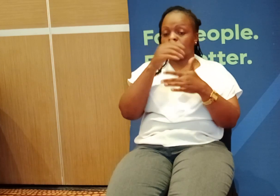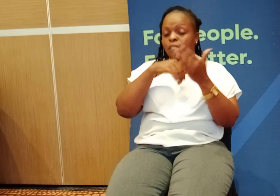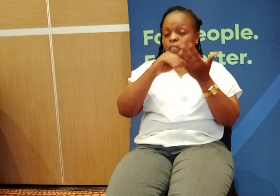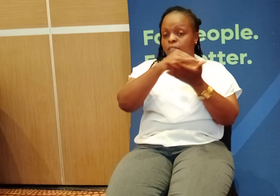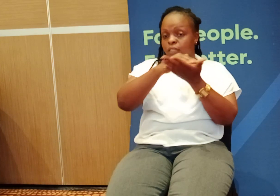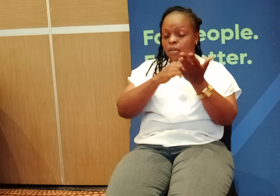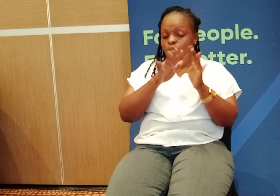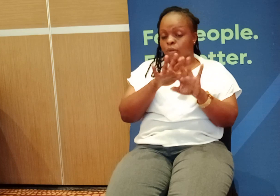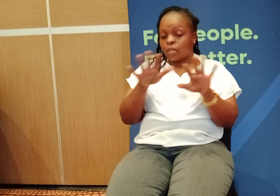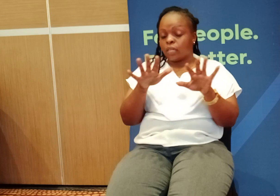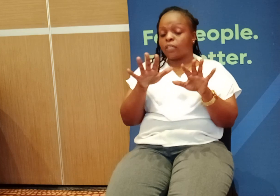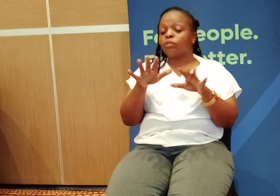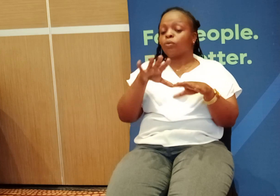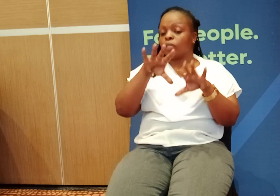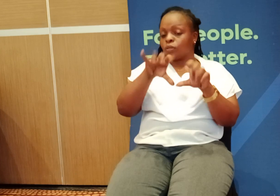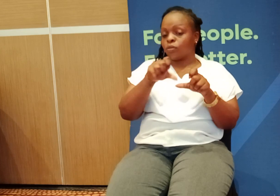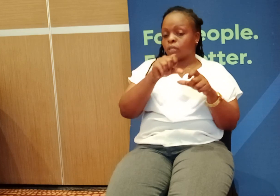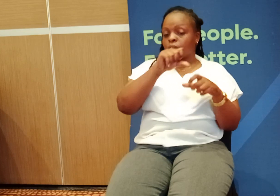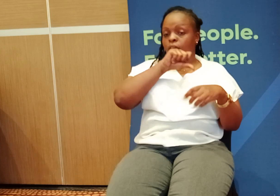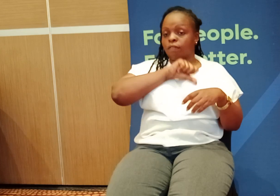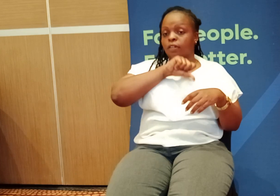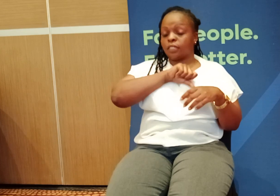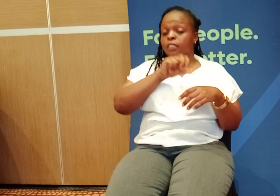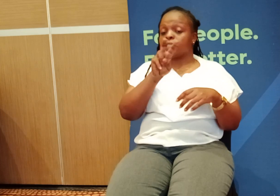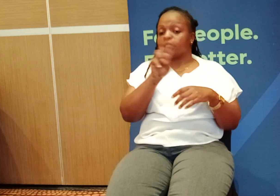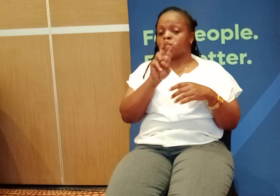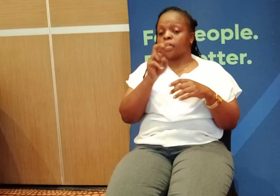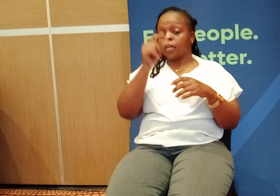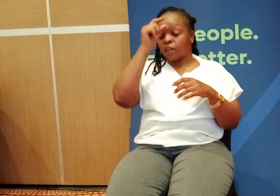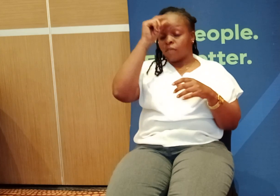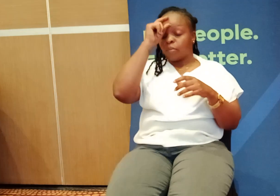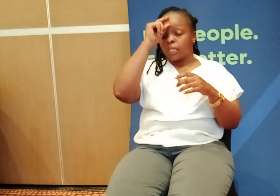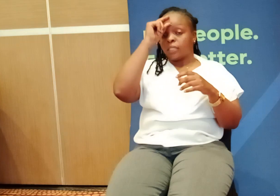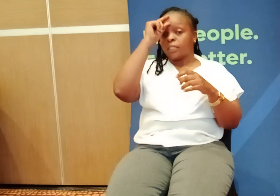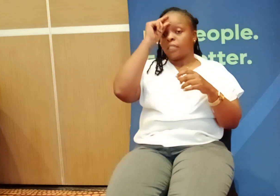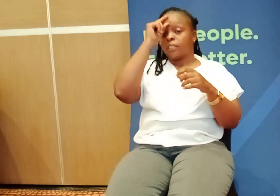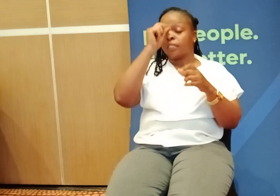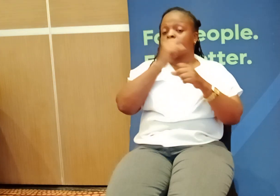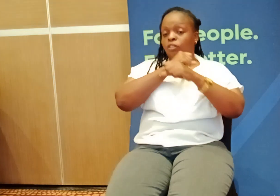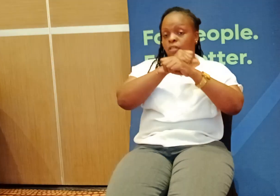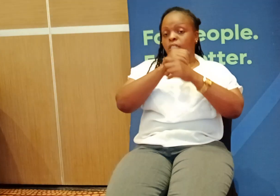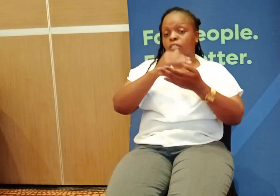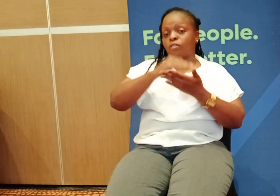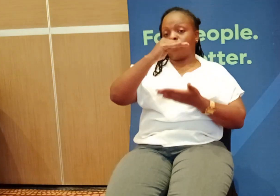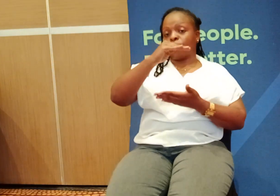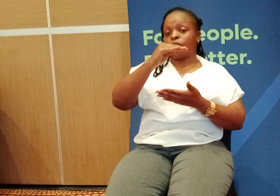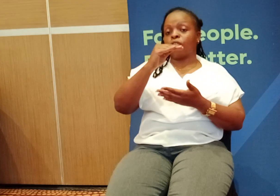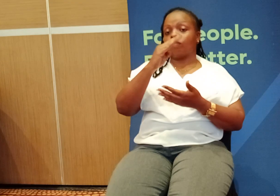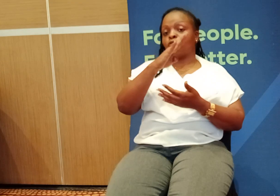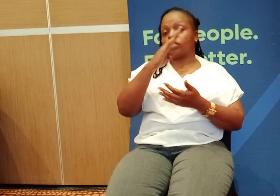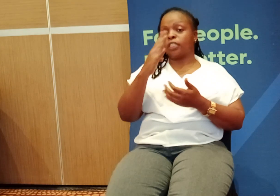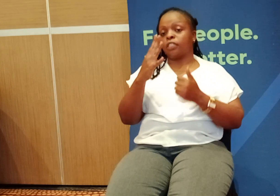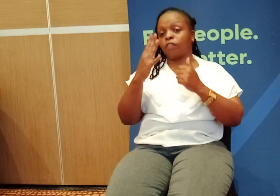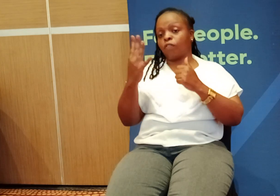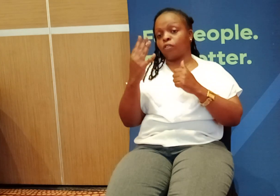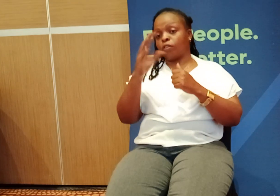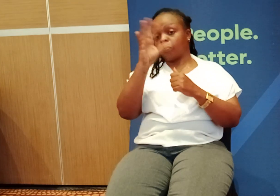and we took advantage of that. You can see our government securities grew by 34%, as did our short-term,